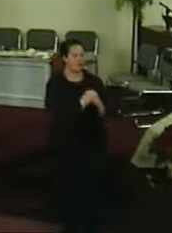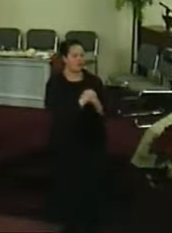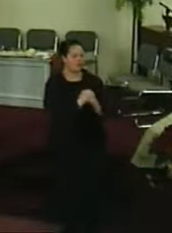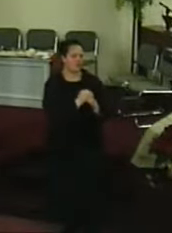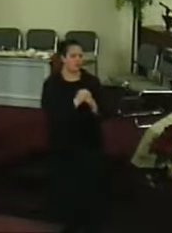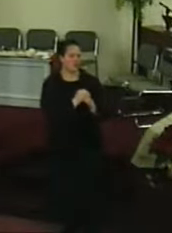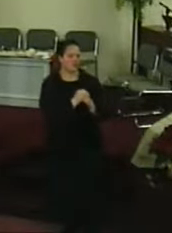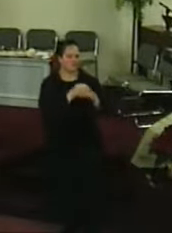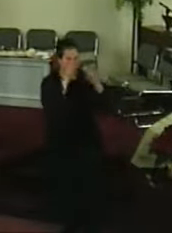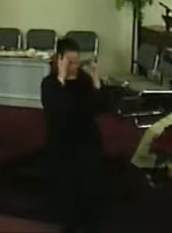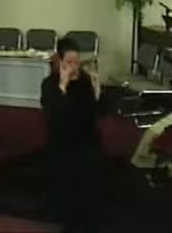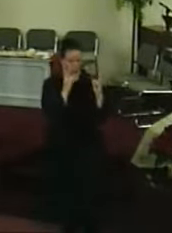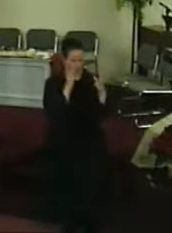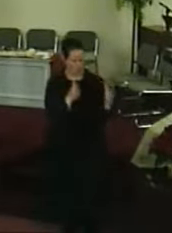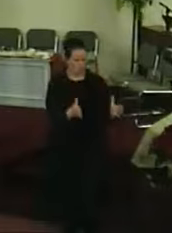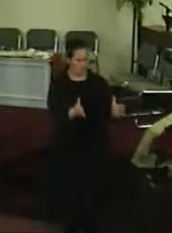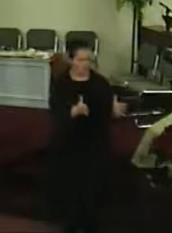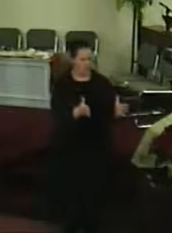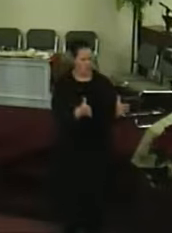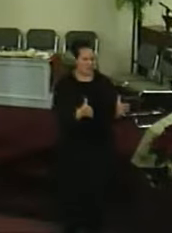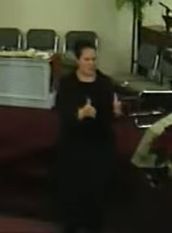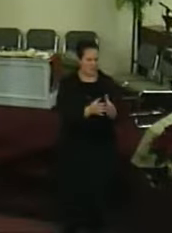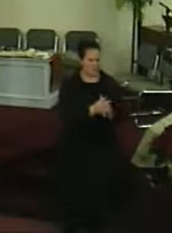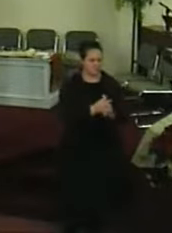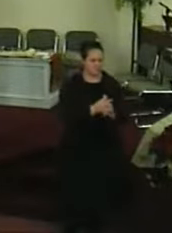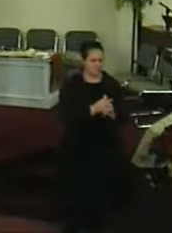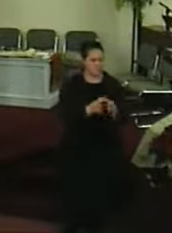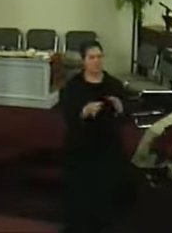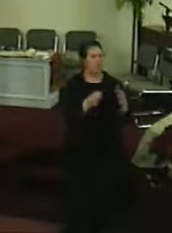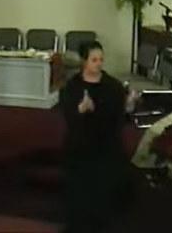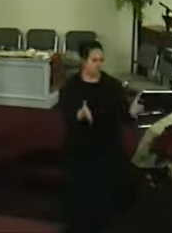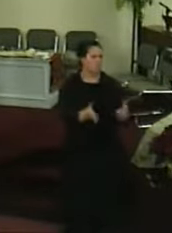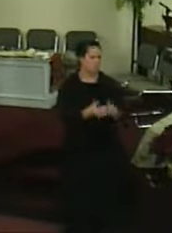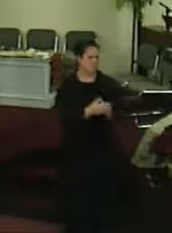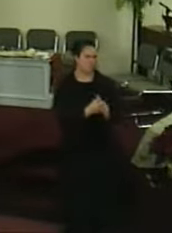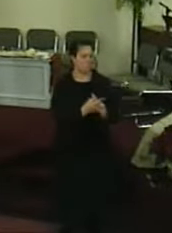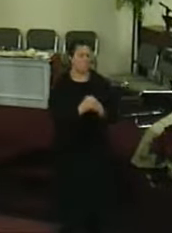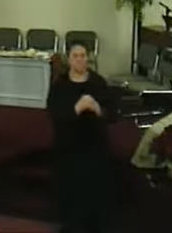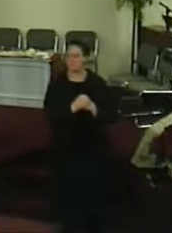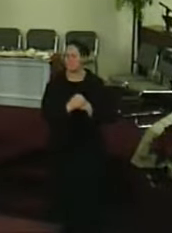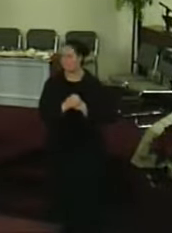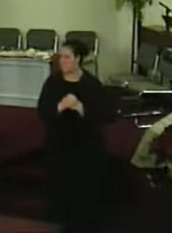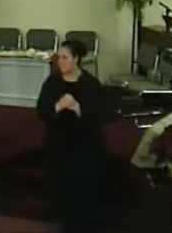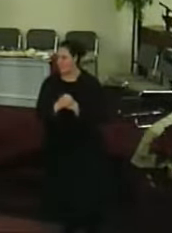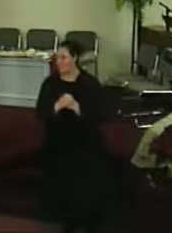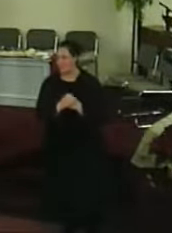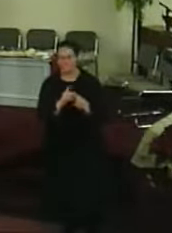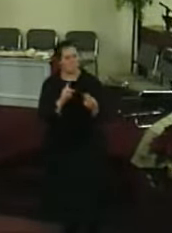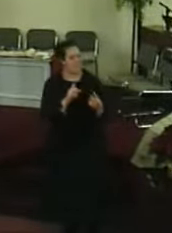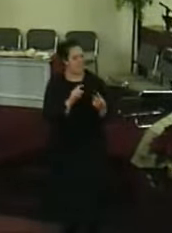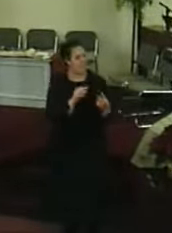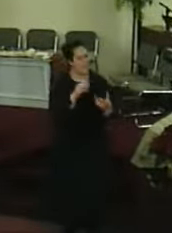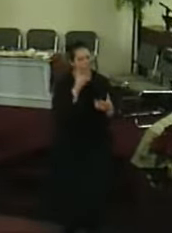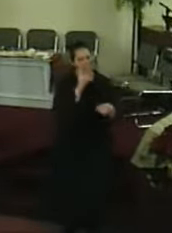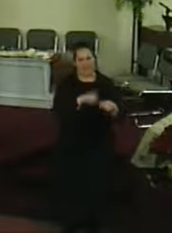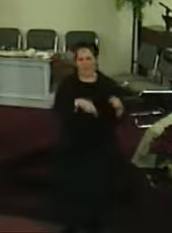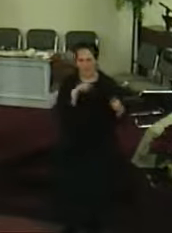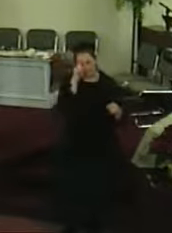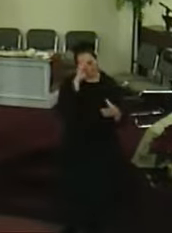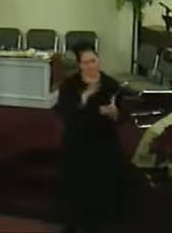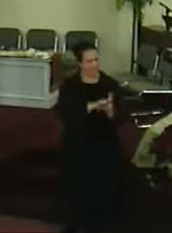Well, and our congratulations to the Billingsleys on 5 years here in St. Joe. That's an awesome